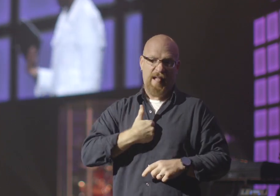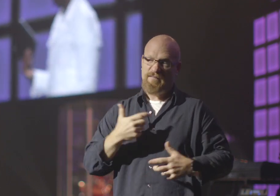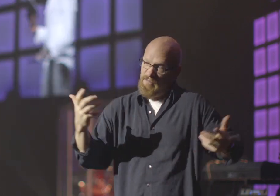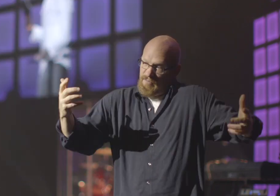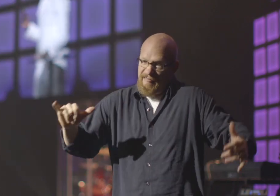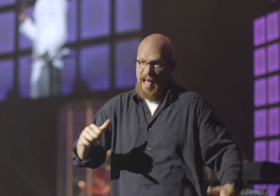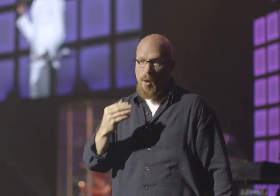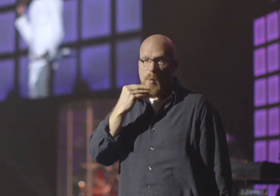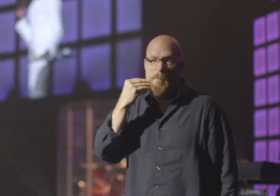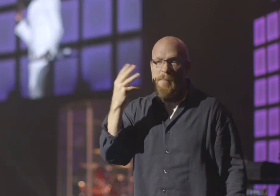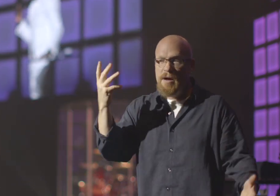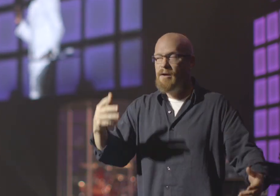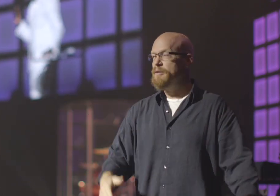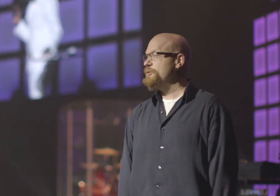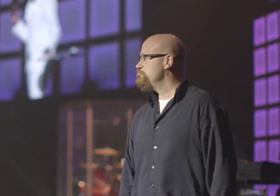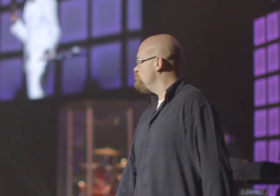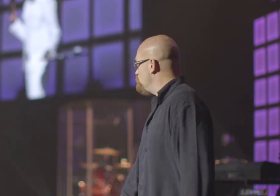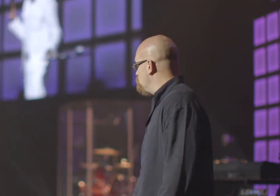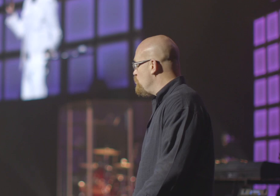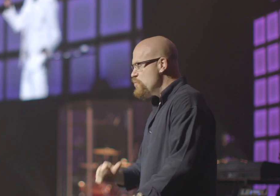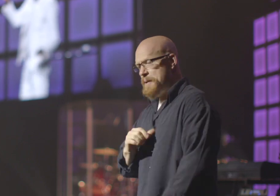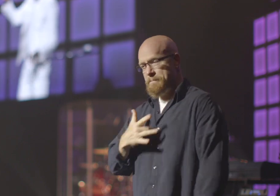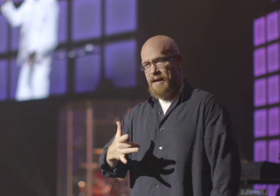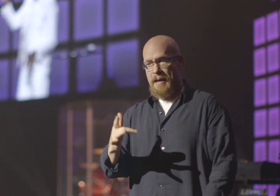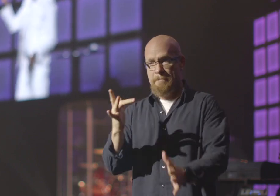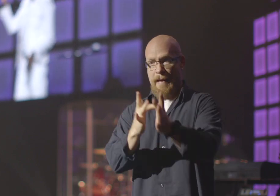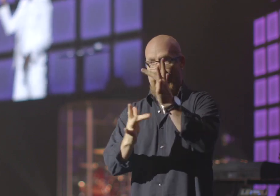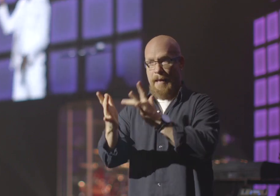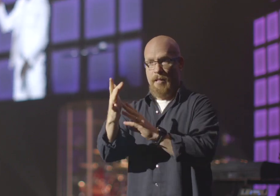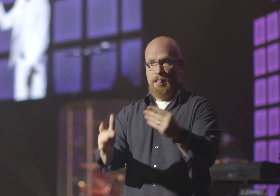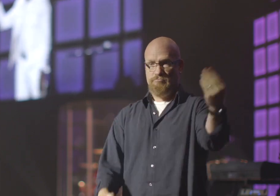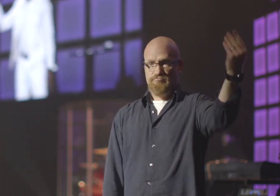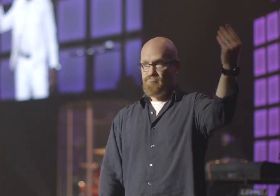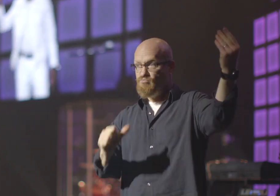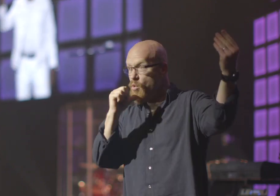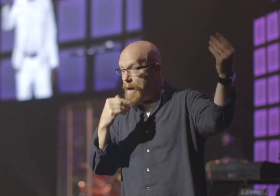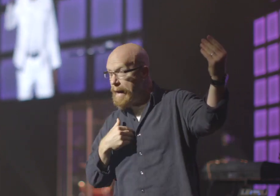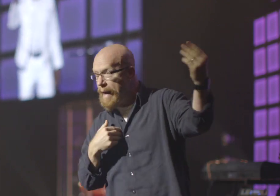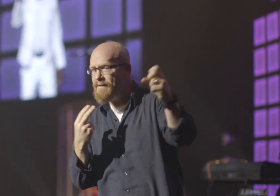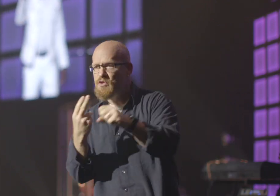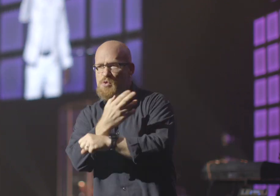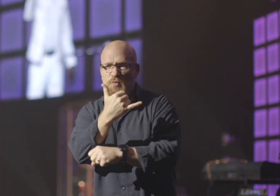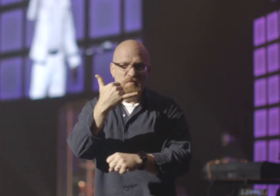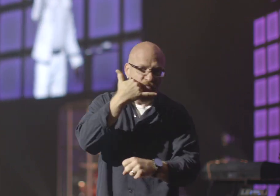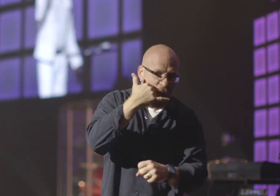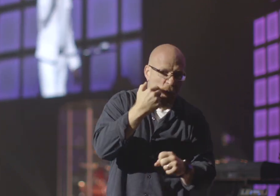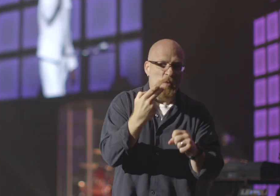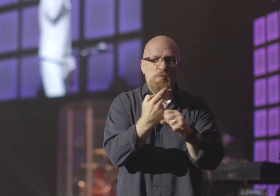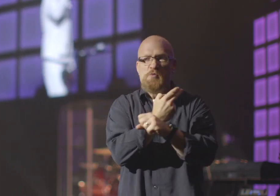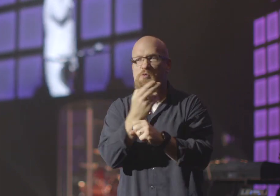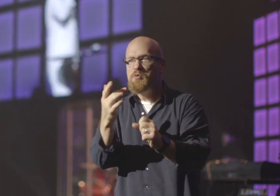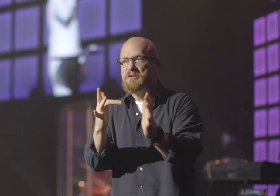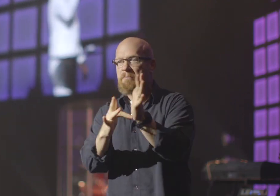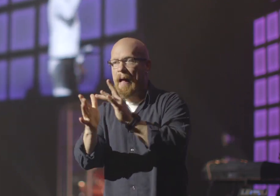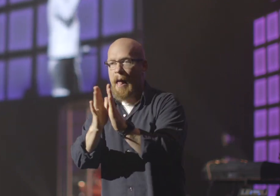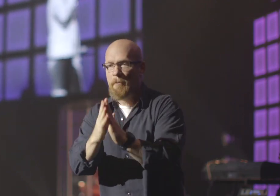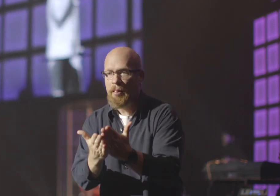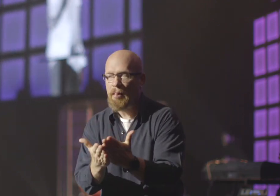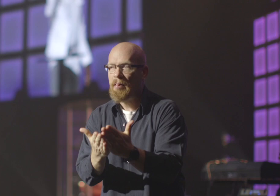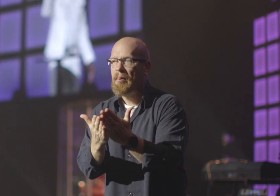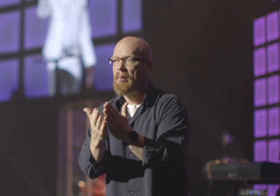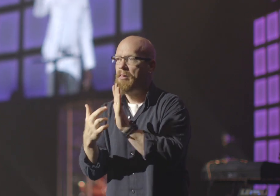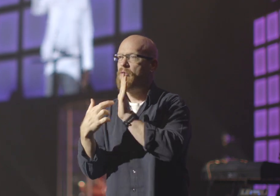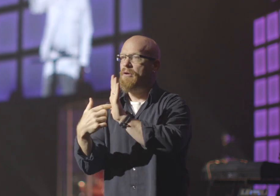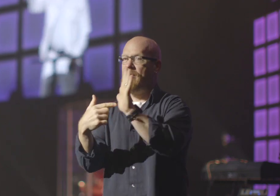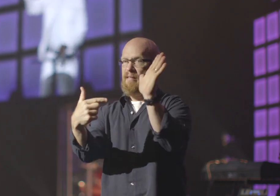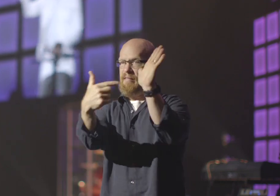home. So we usually hold up our Bible. If you don't have your Bible, you usually use your phone or a gadget. Just repeat after me, this